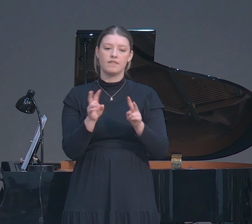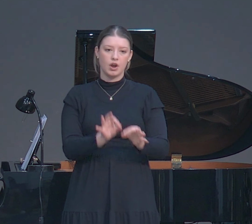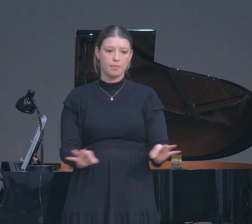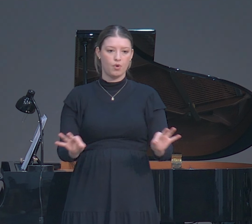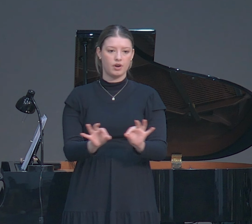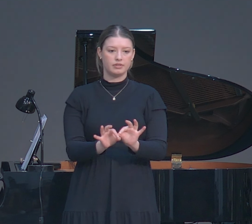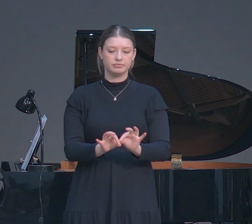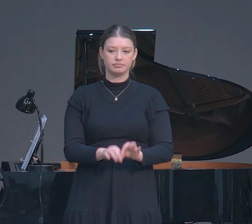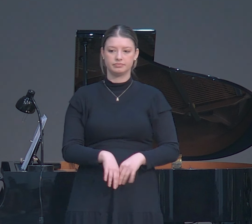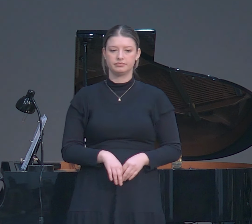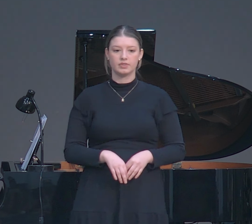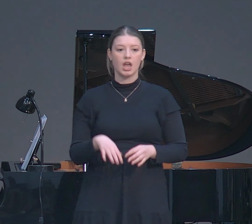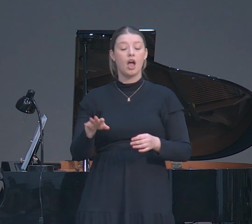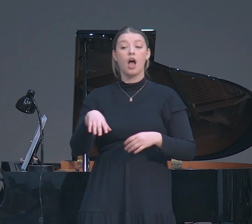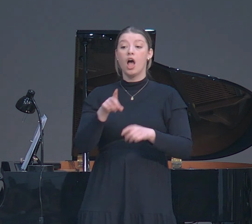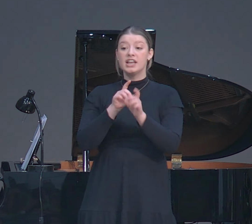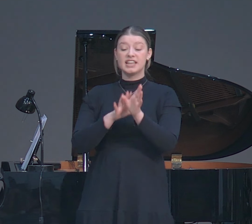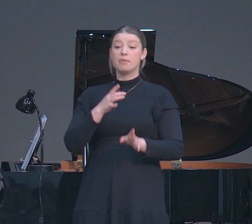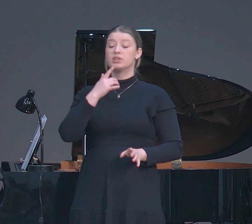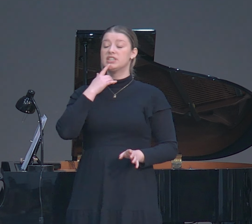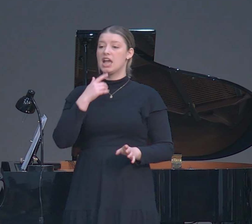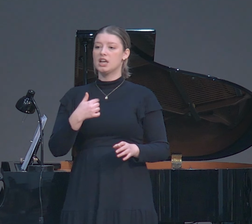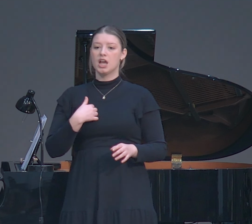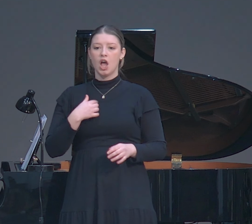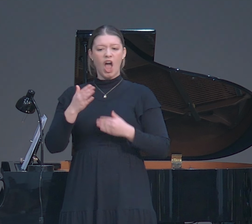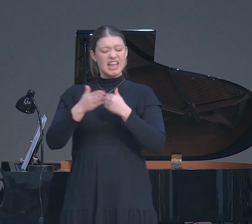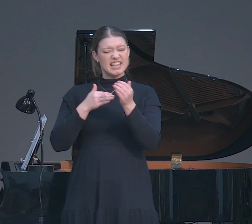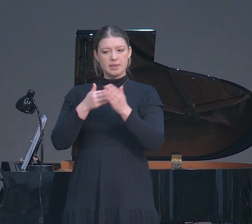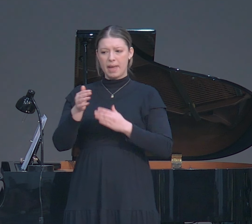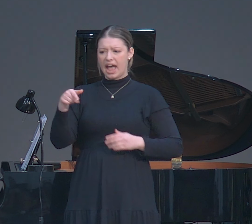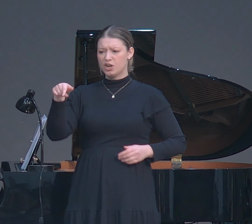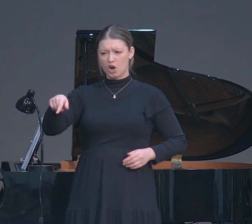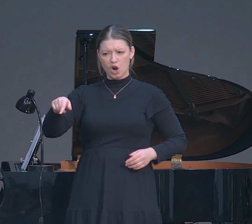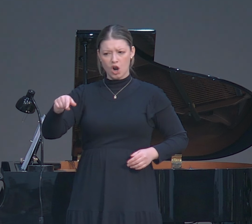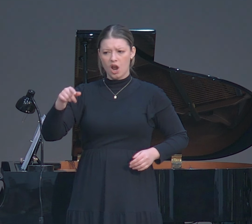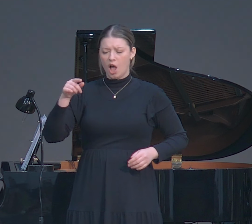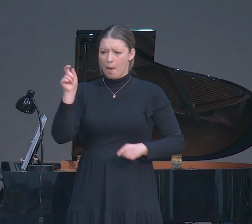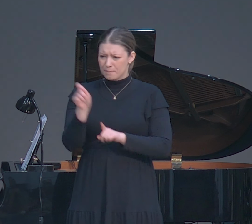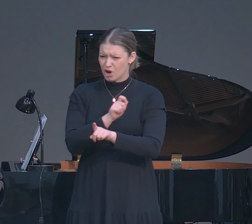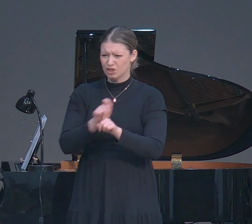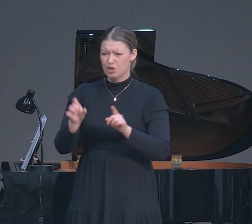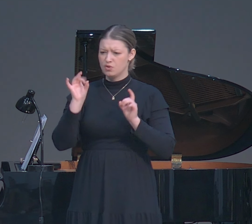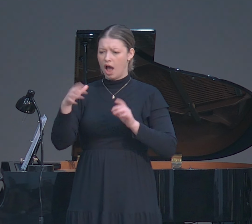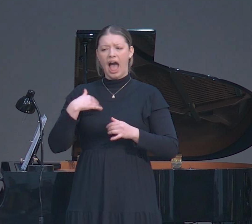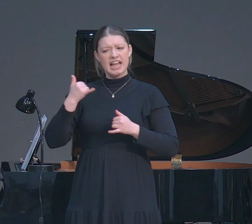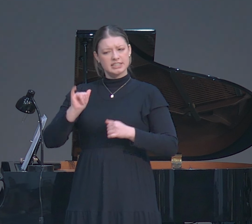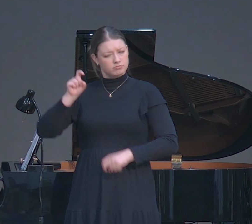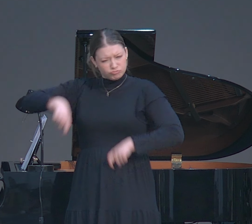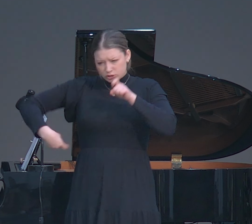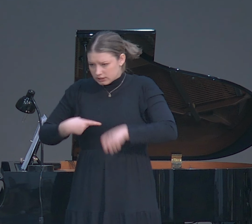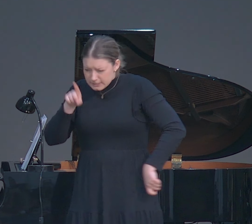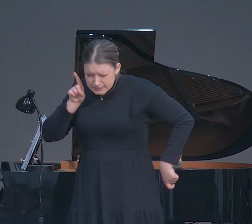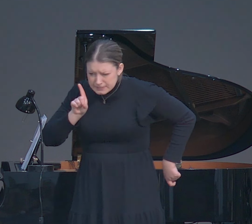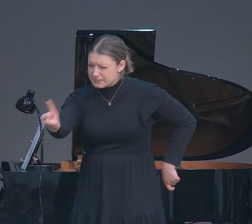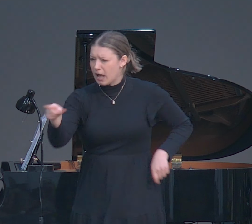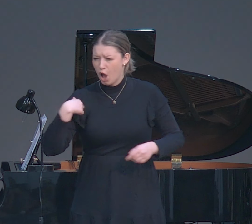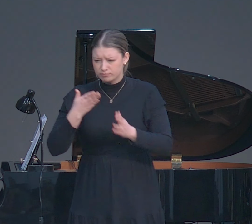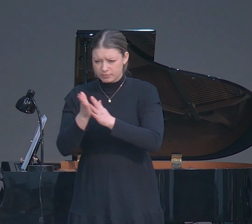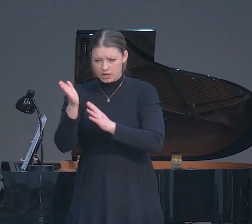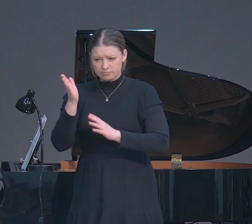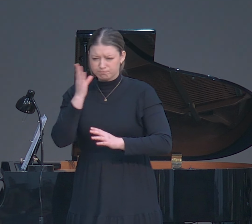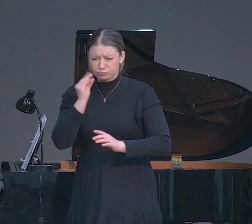Instead of the disciples getting the idea that they can run blindly into persecution, Jesus talks about something else,